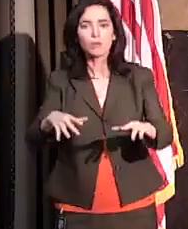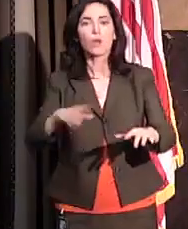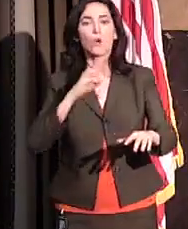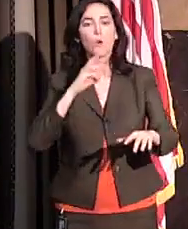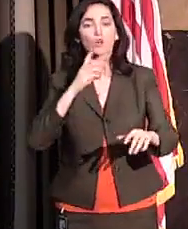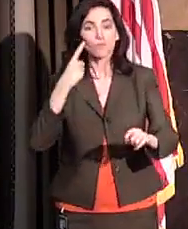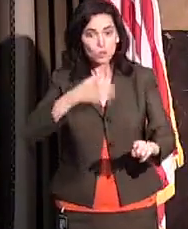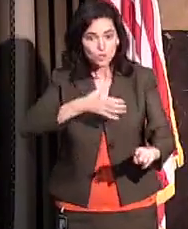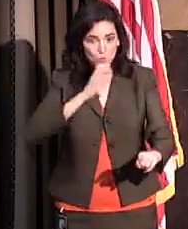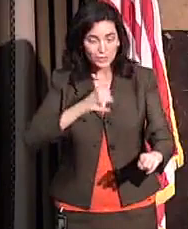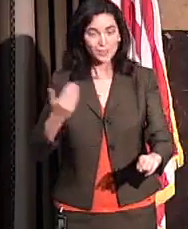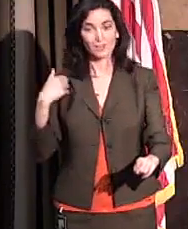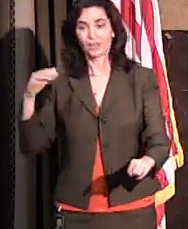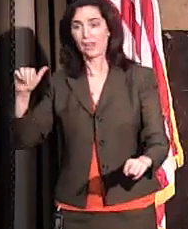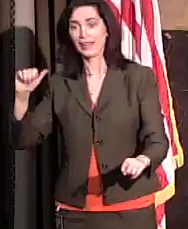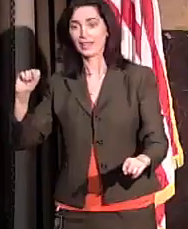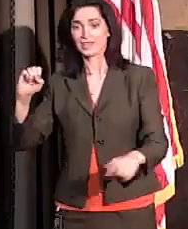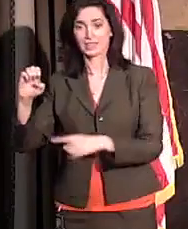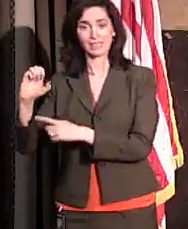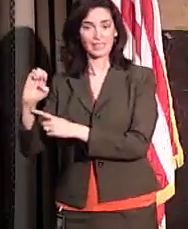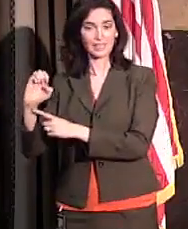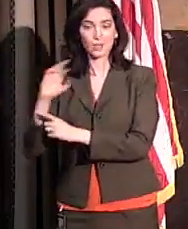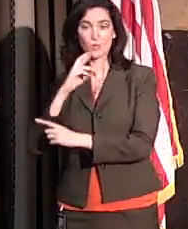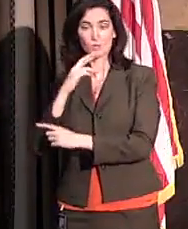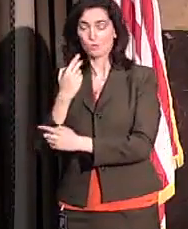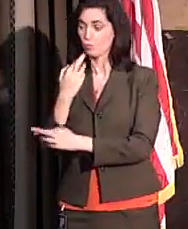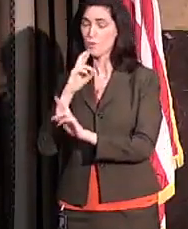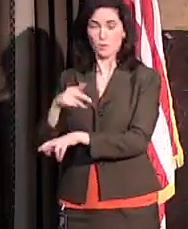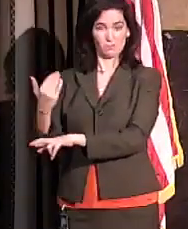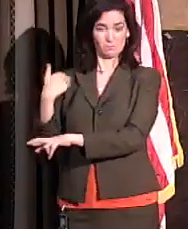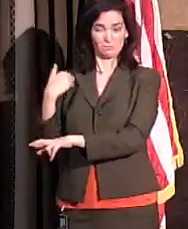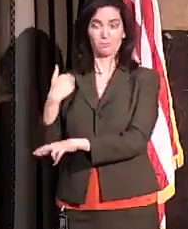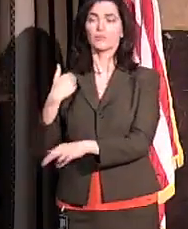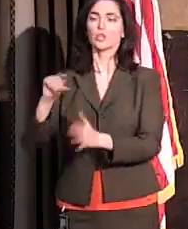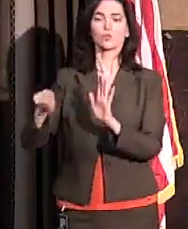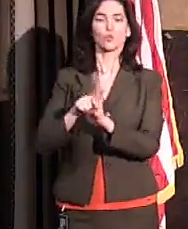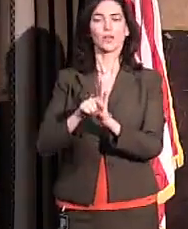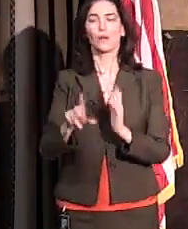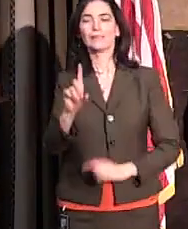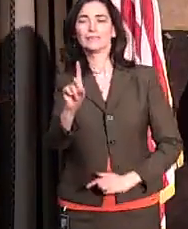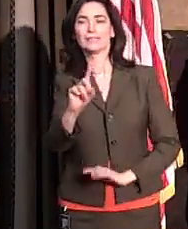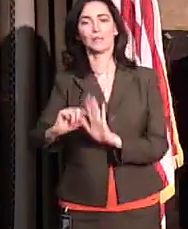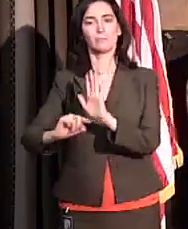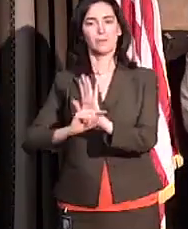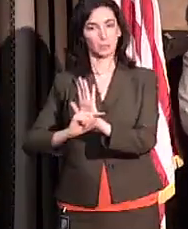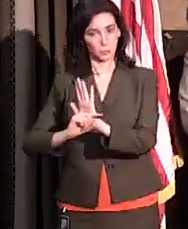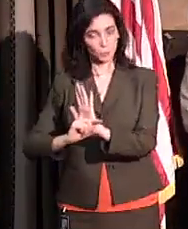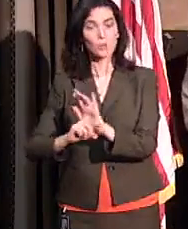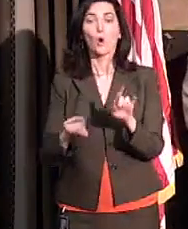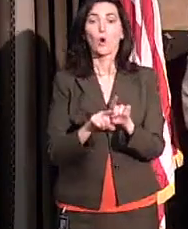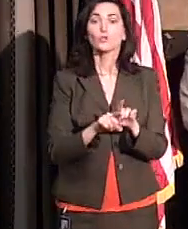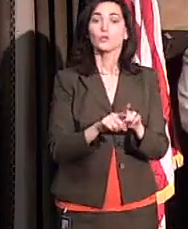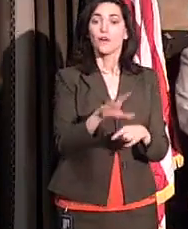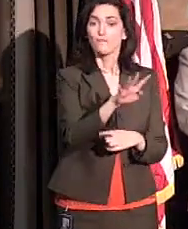the latest ASCE report, and about 400 of our systems were affected by the recent record winter storm.